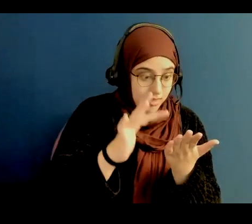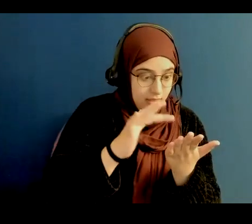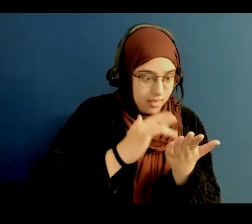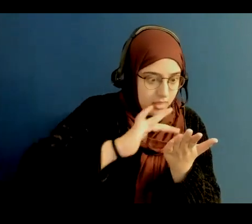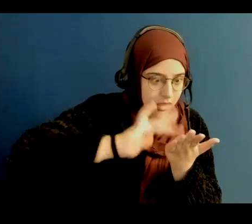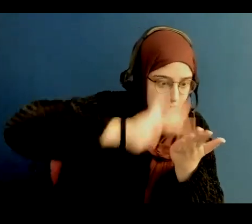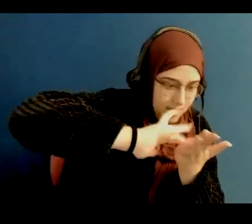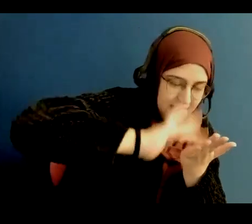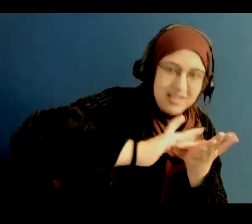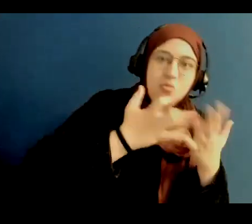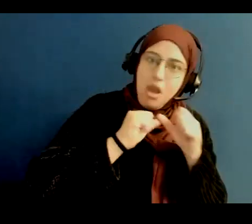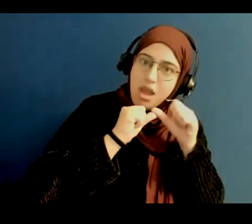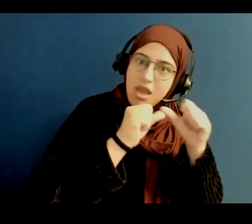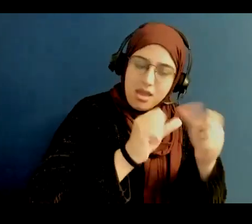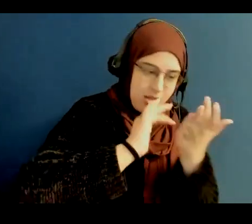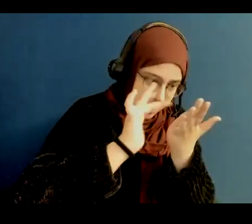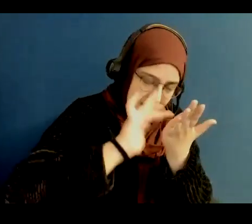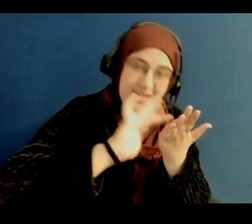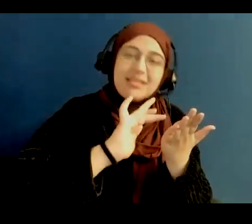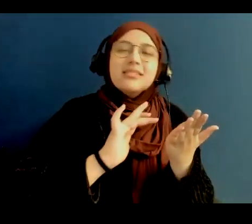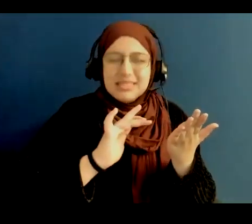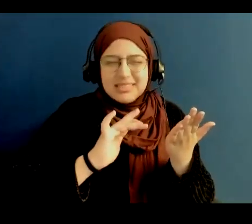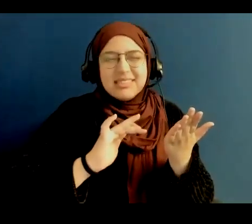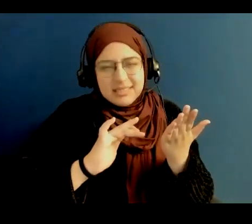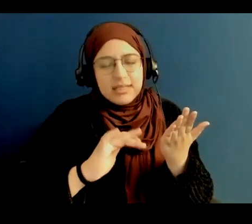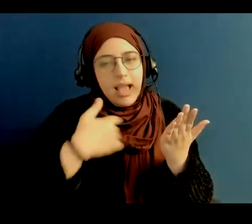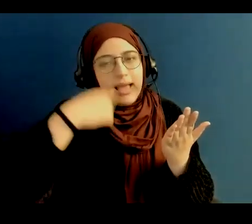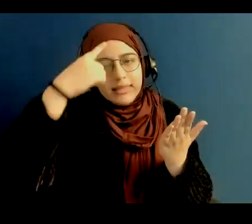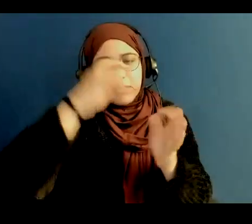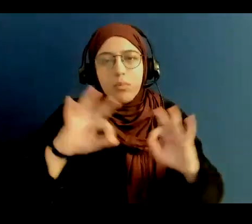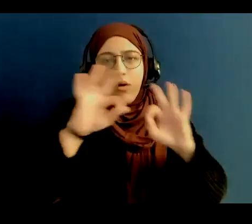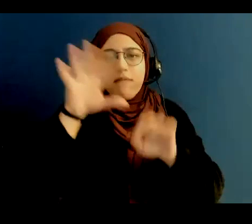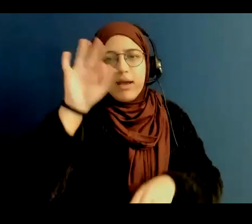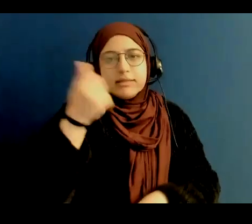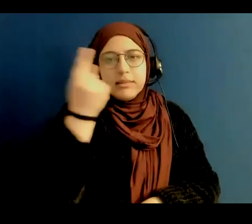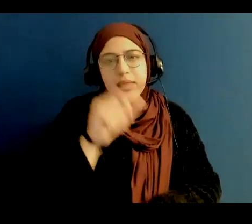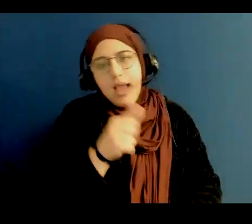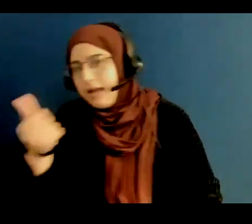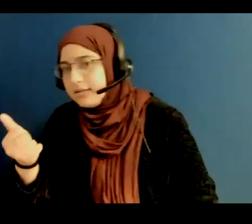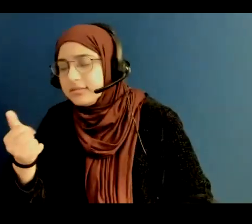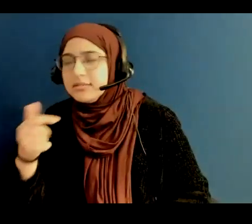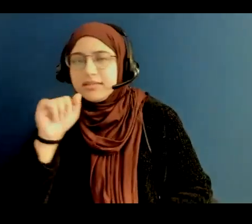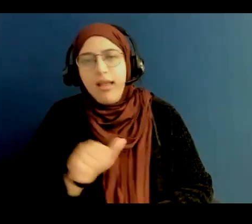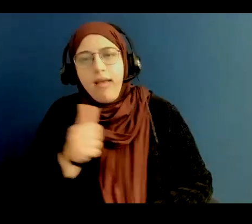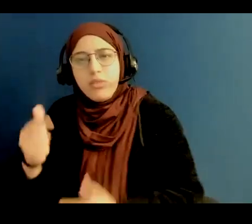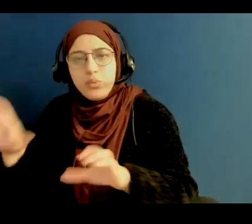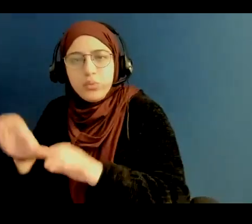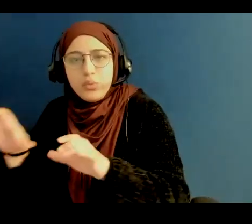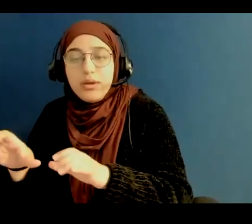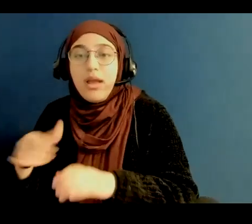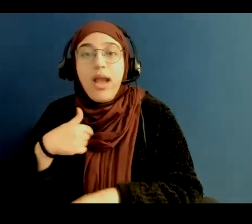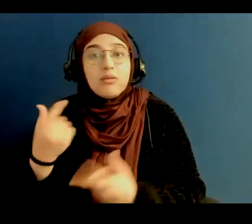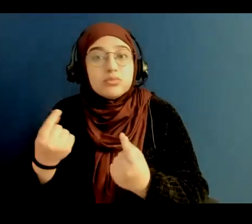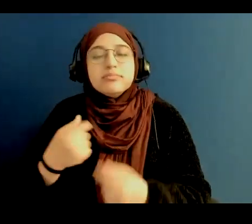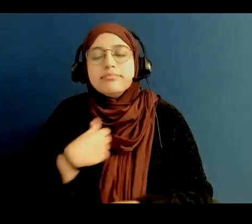think it's very important to find something else that is an alternative. Now, one of the things that I find as an alternative is reading